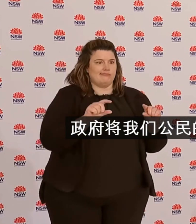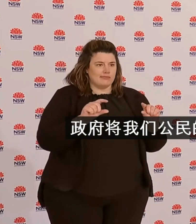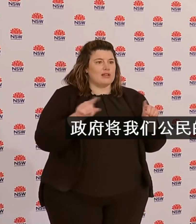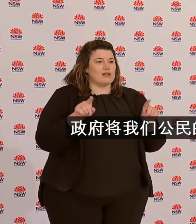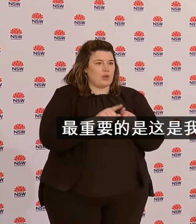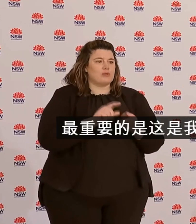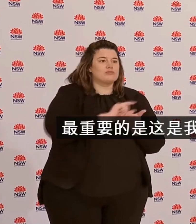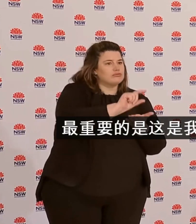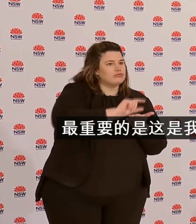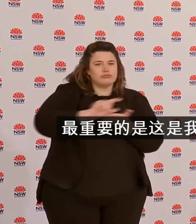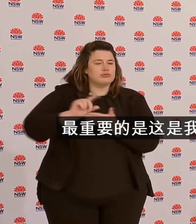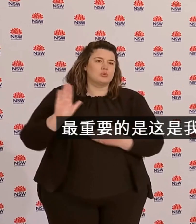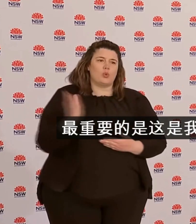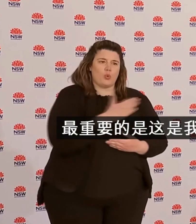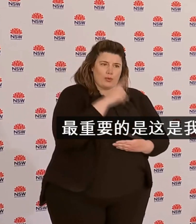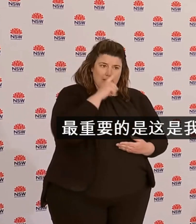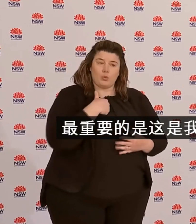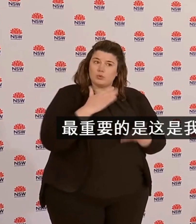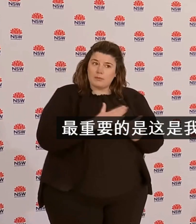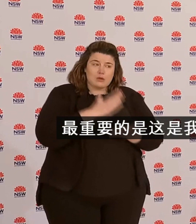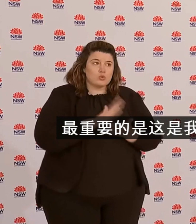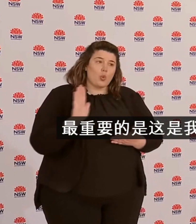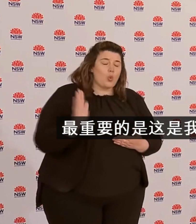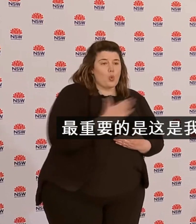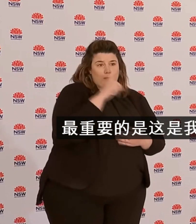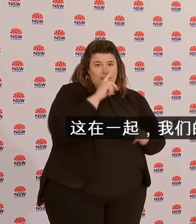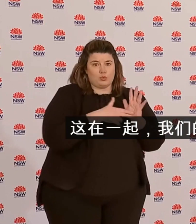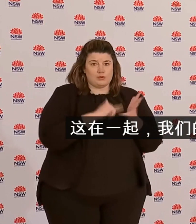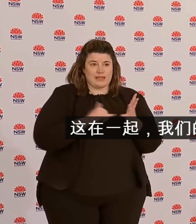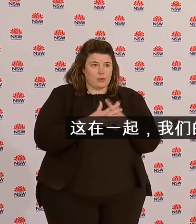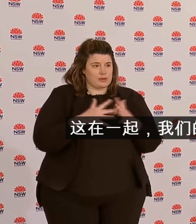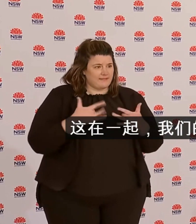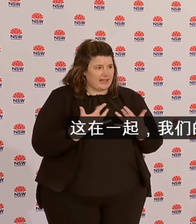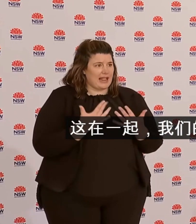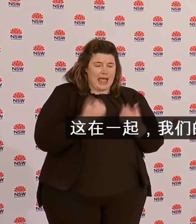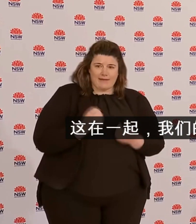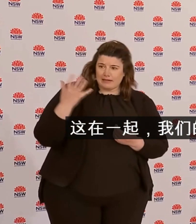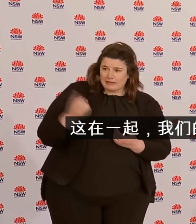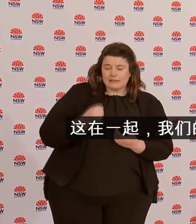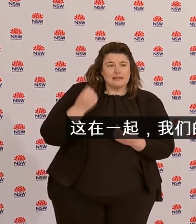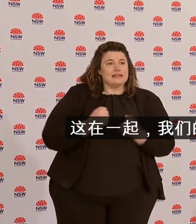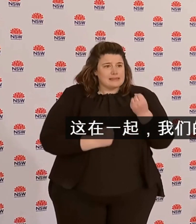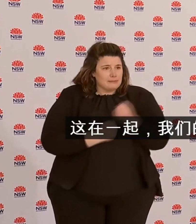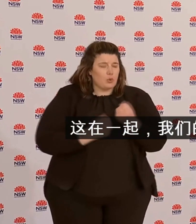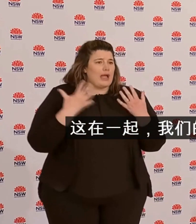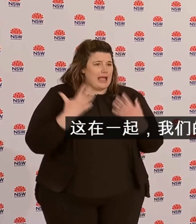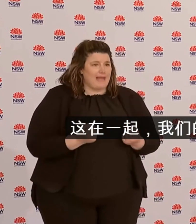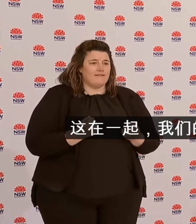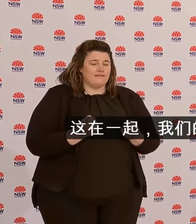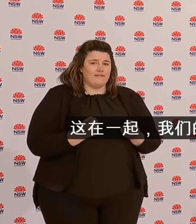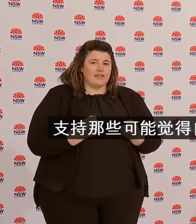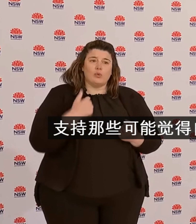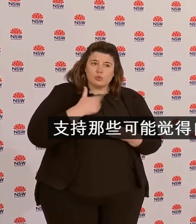our citizens first and foremost. That is our priority. And we're in this together, and we mean that. And that